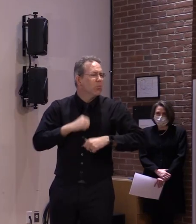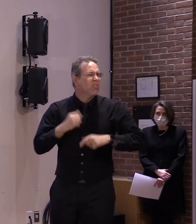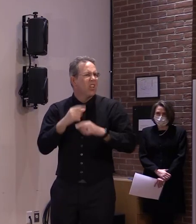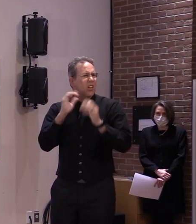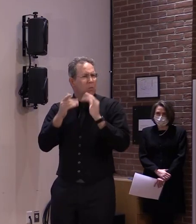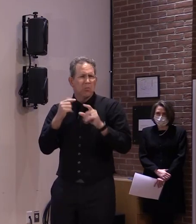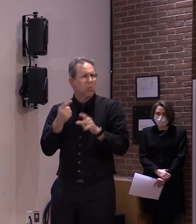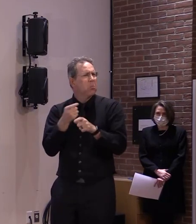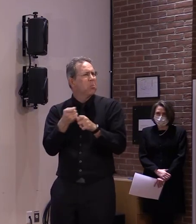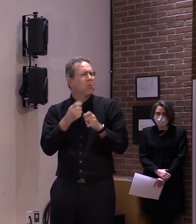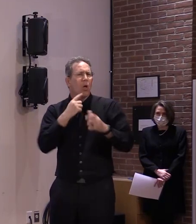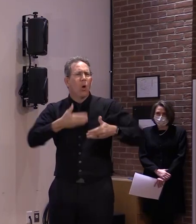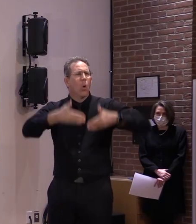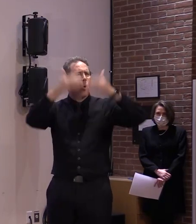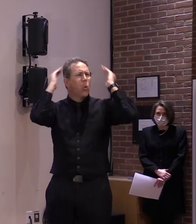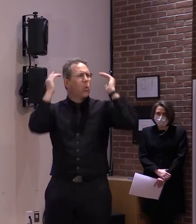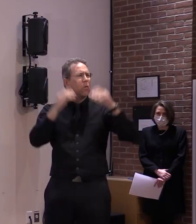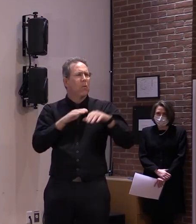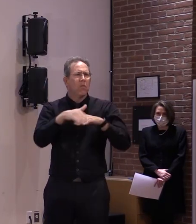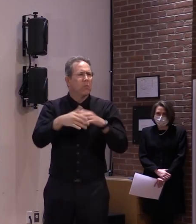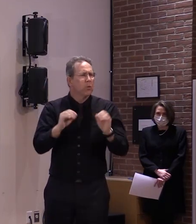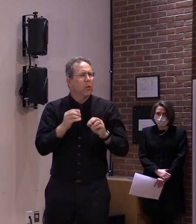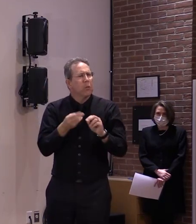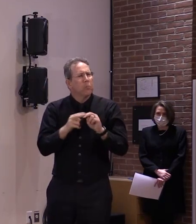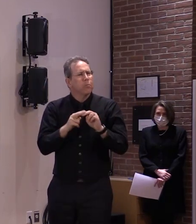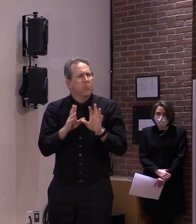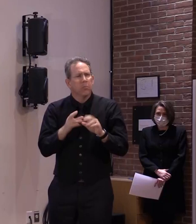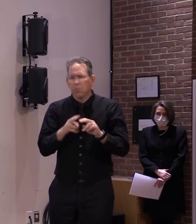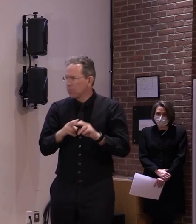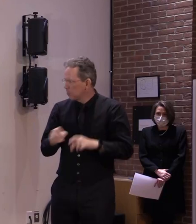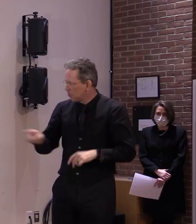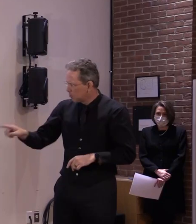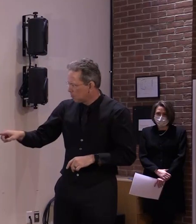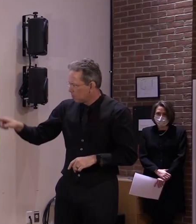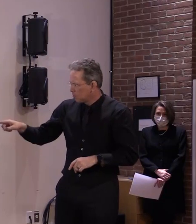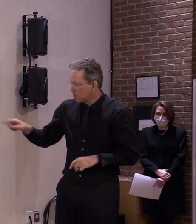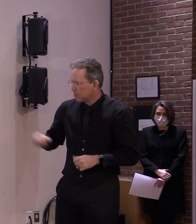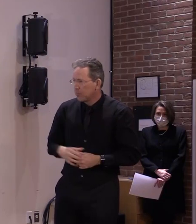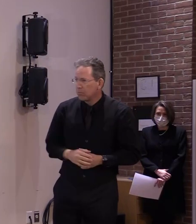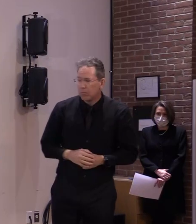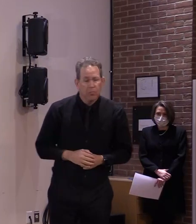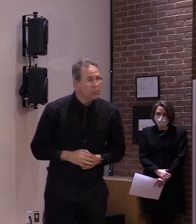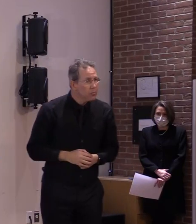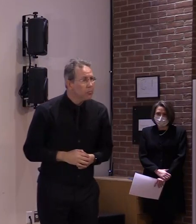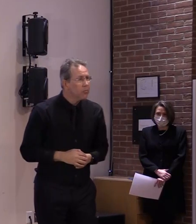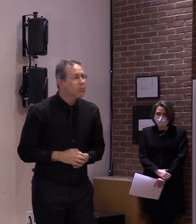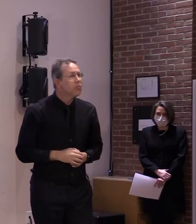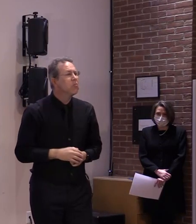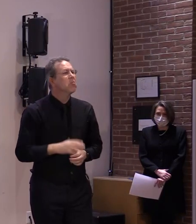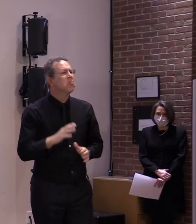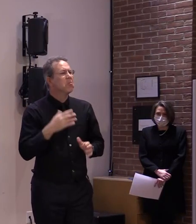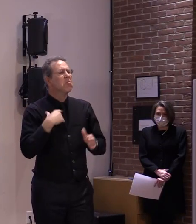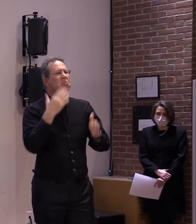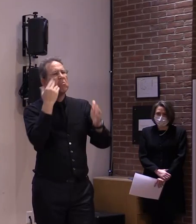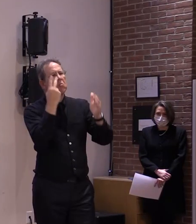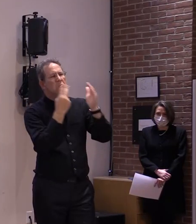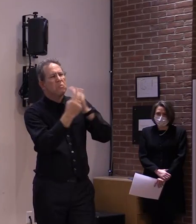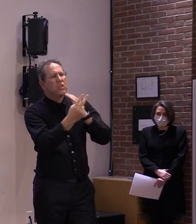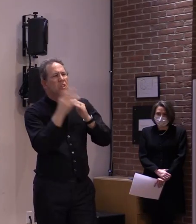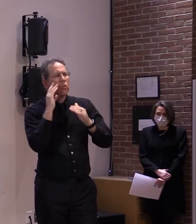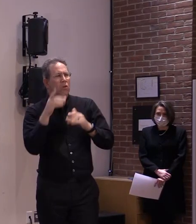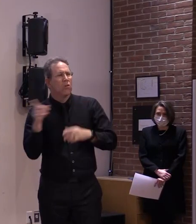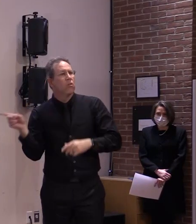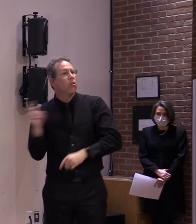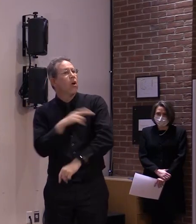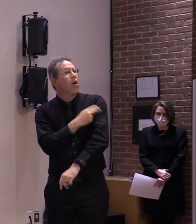week. Again, we anticipate that our hospital numbers will fall more significantly once we have fuller